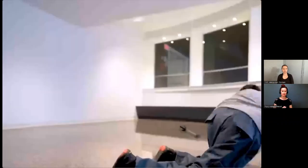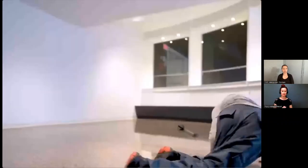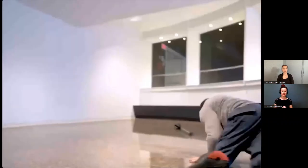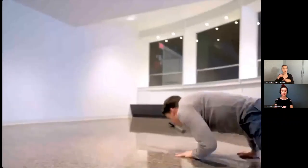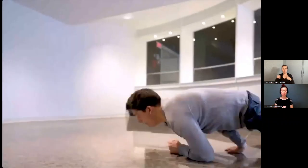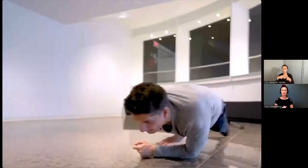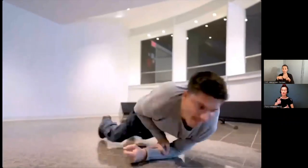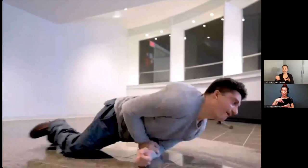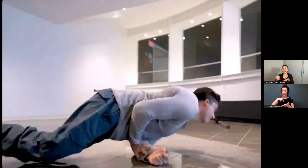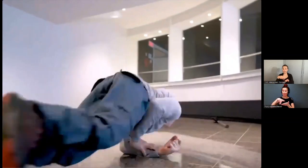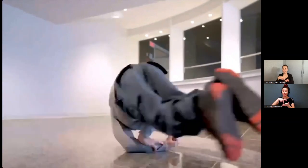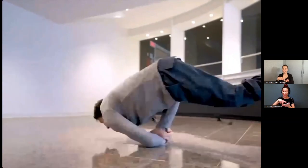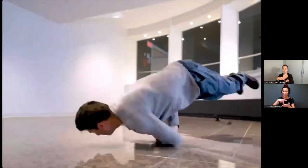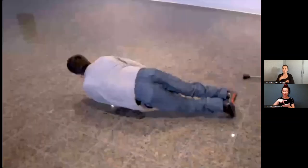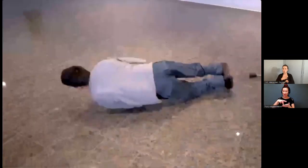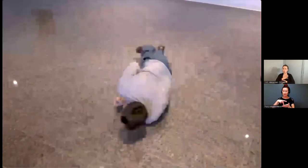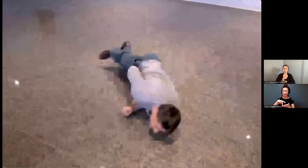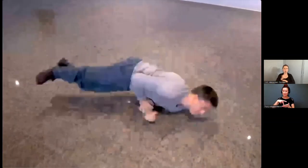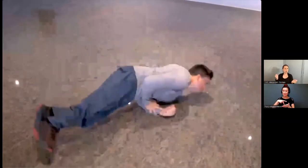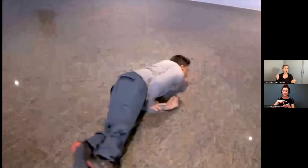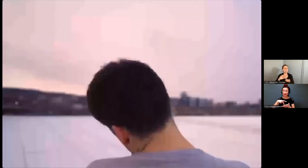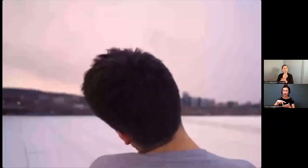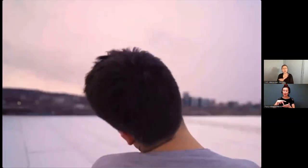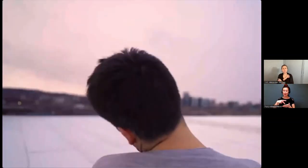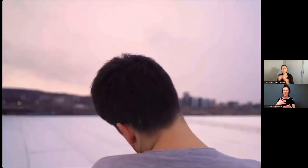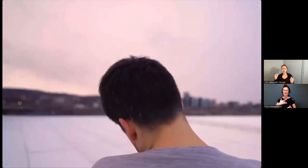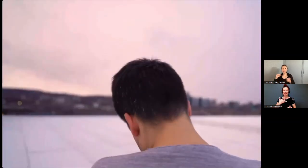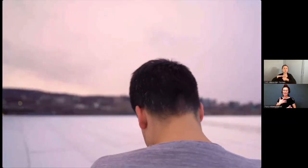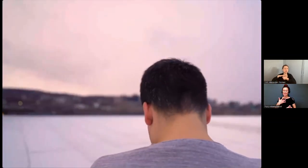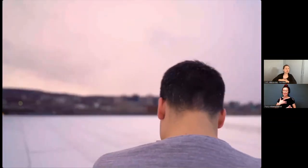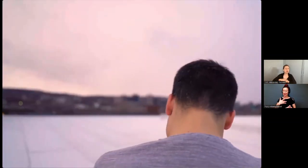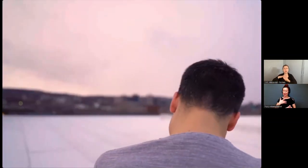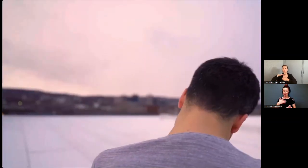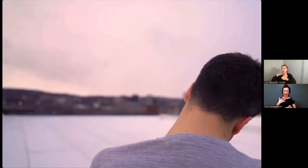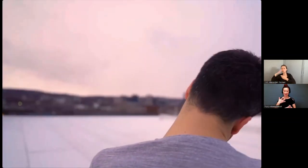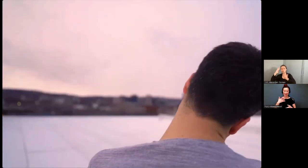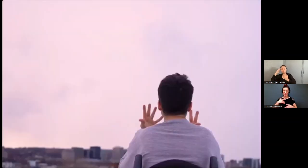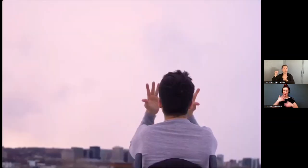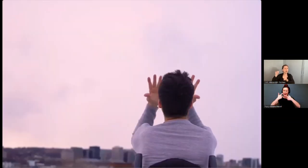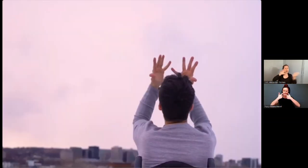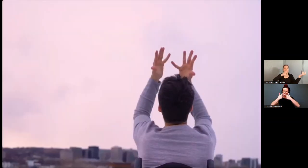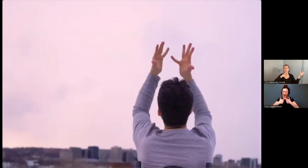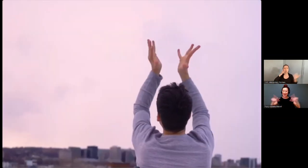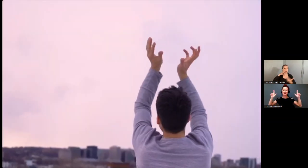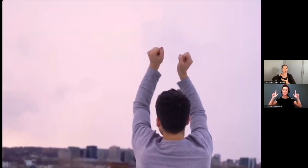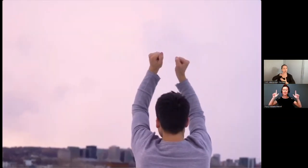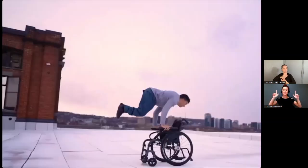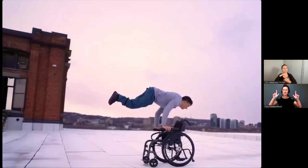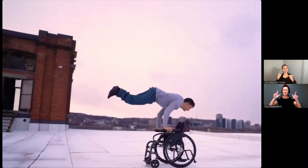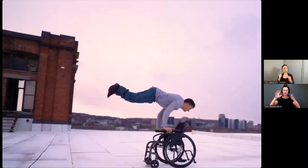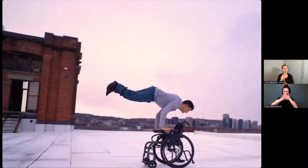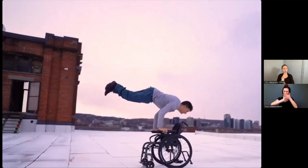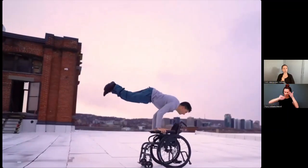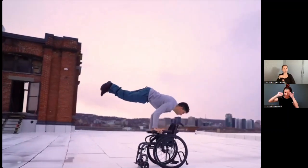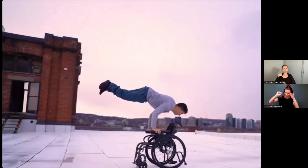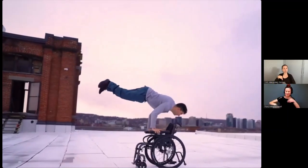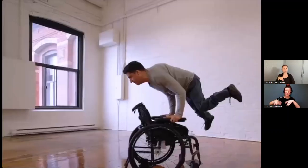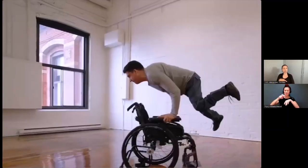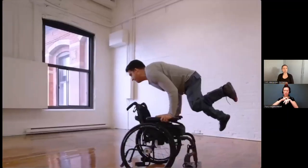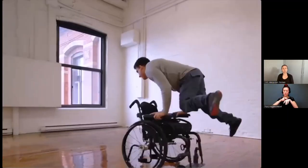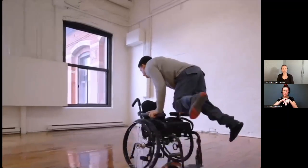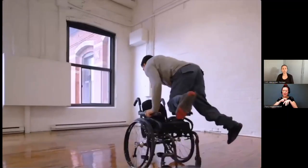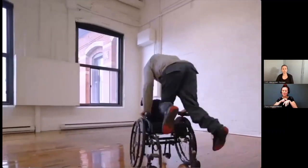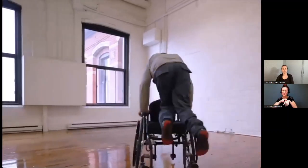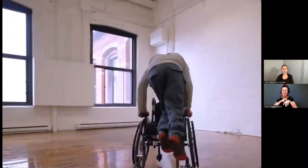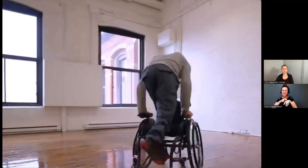When we dance, we free ourselves from the worries and stresses of the world because we are connected to the present moment. Nous relâchons